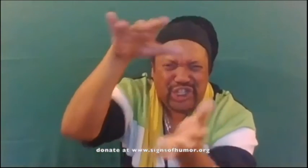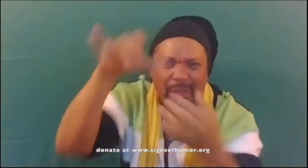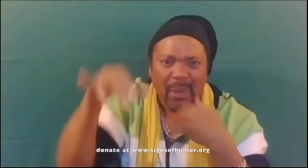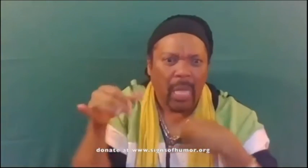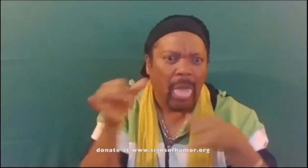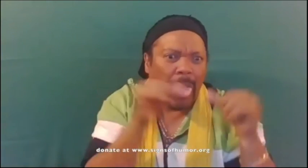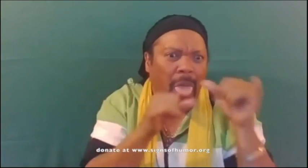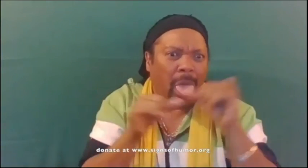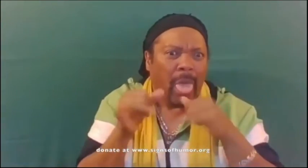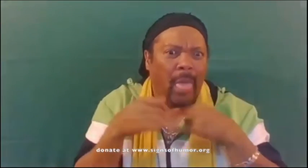cake.